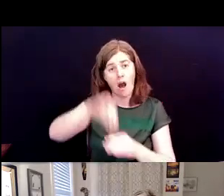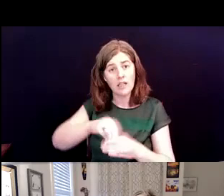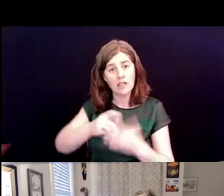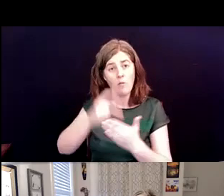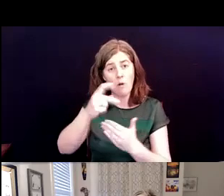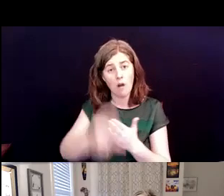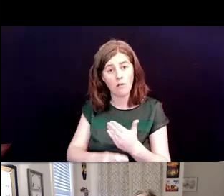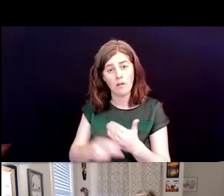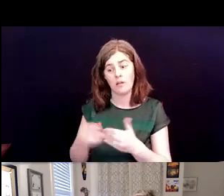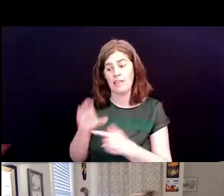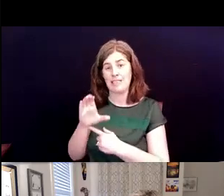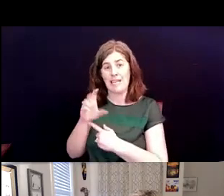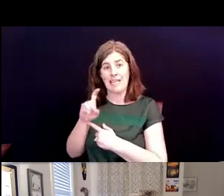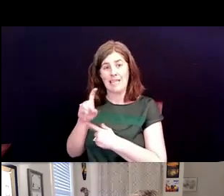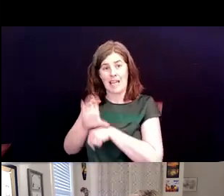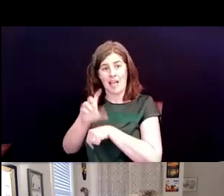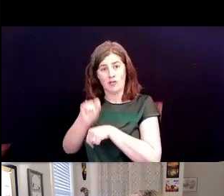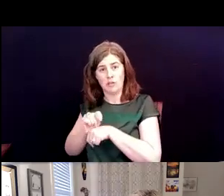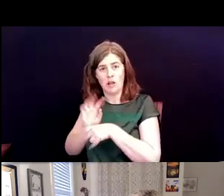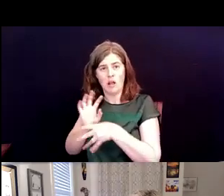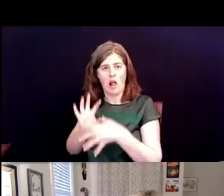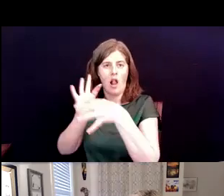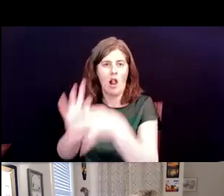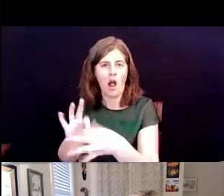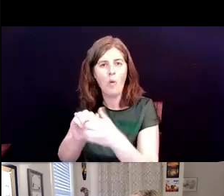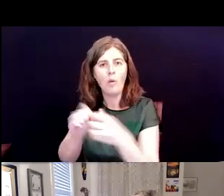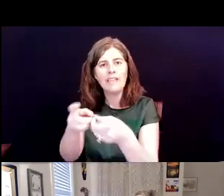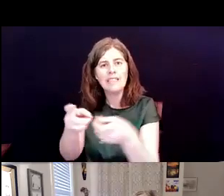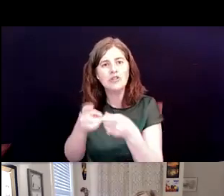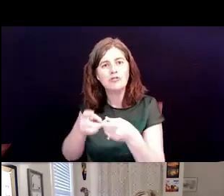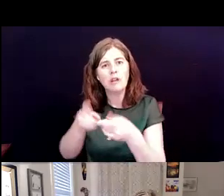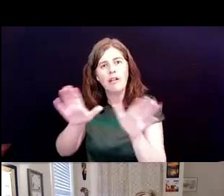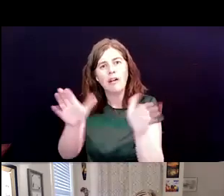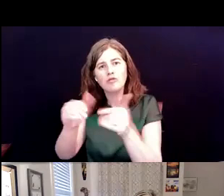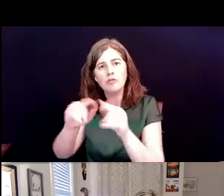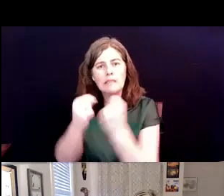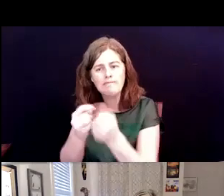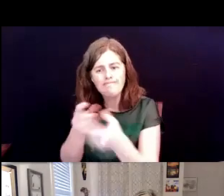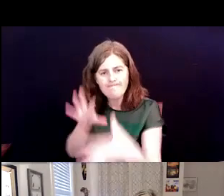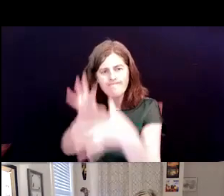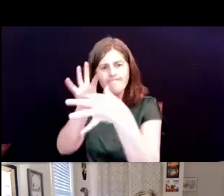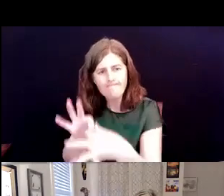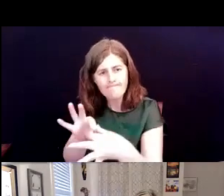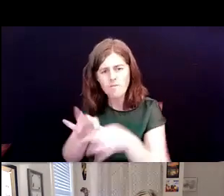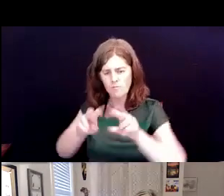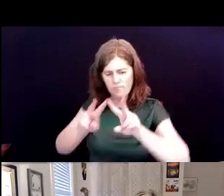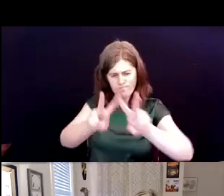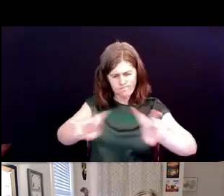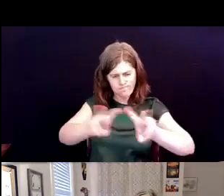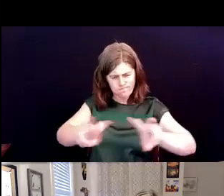CDD consultants and district classroom teams. It focuses on assessing and